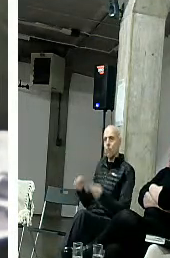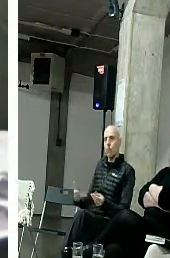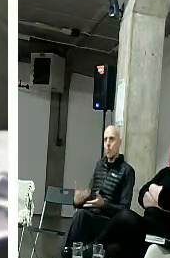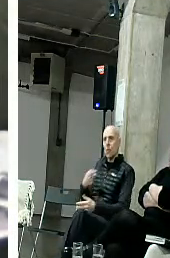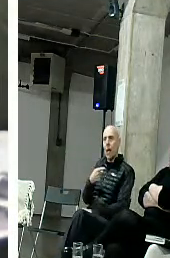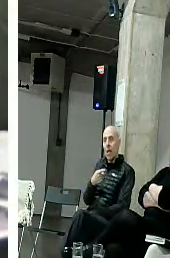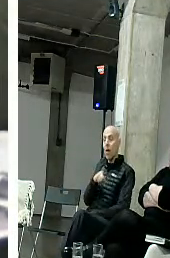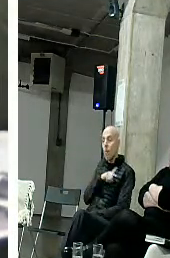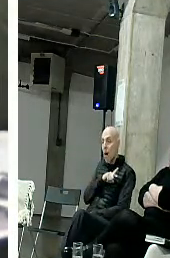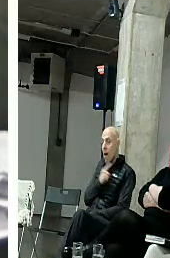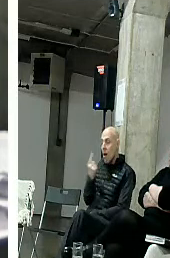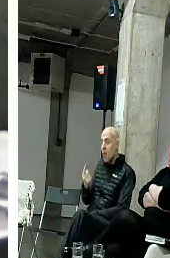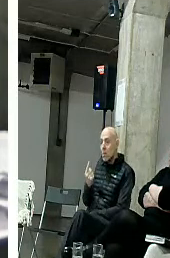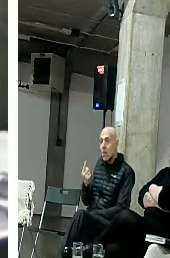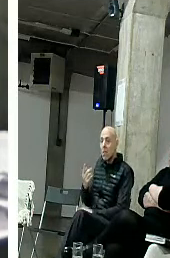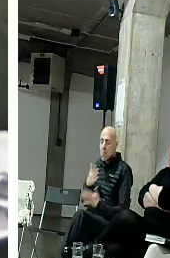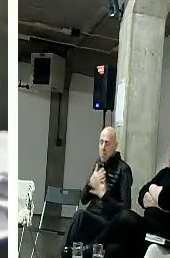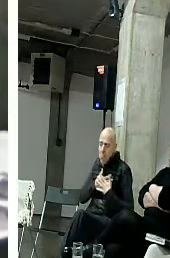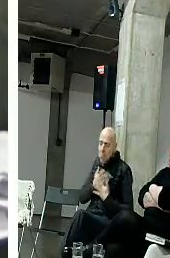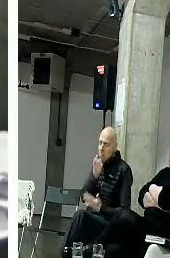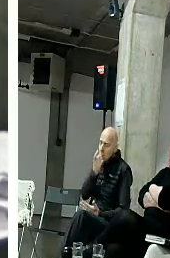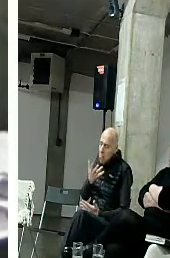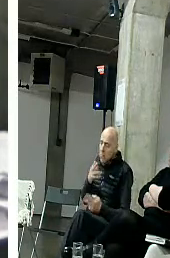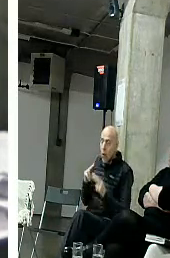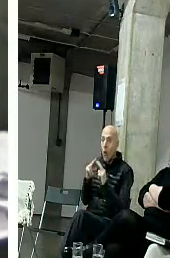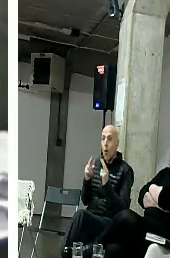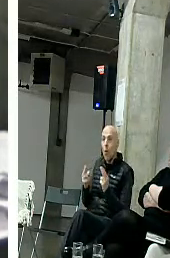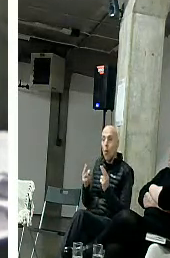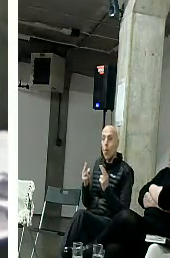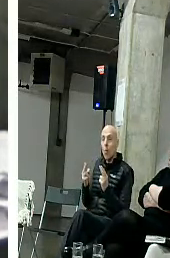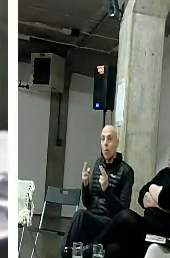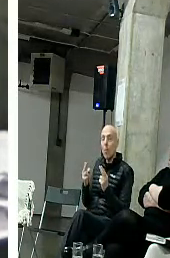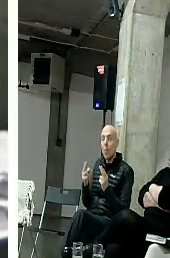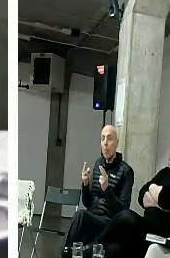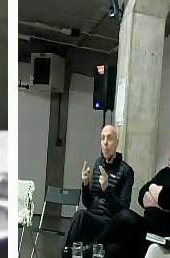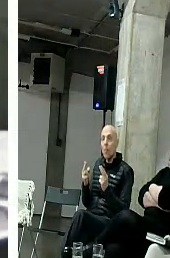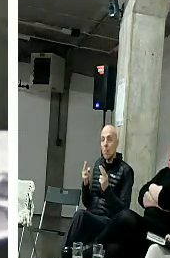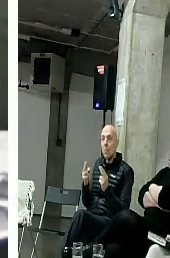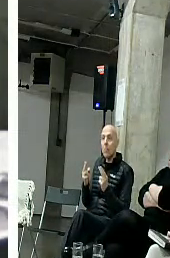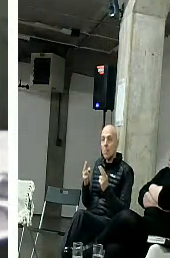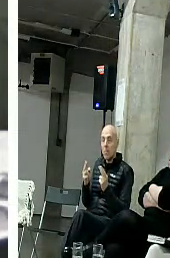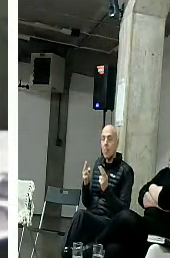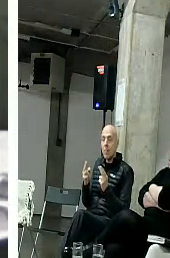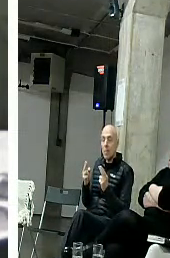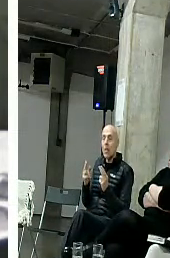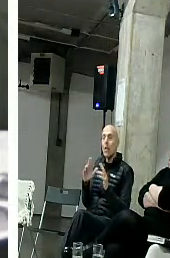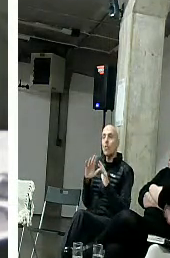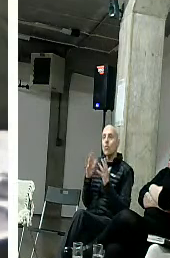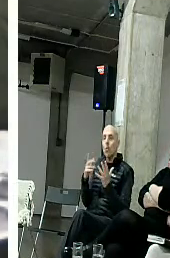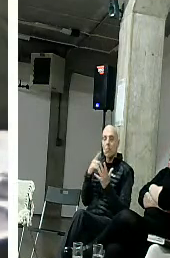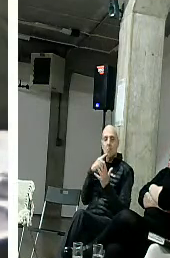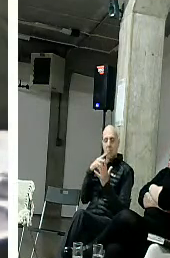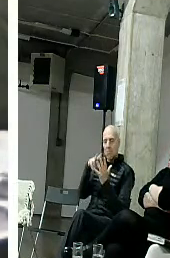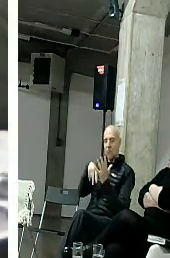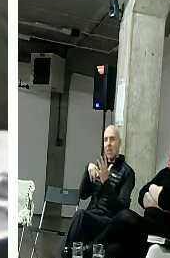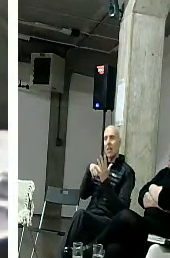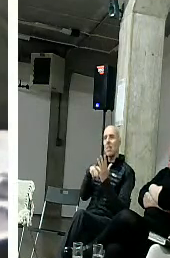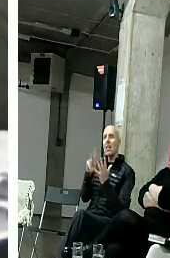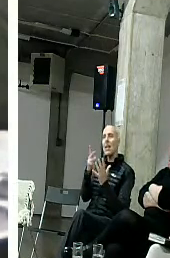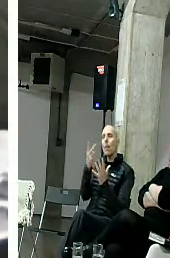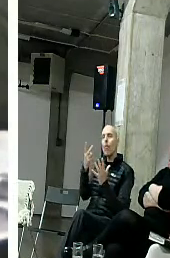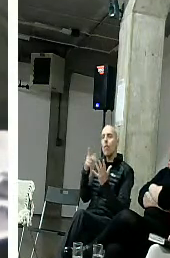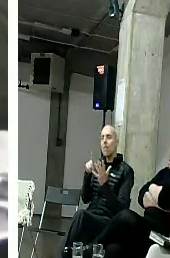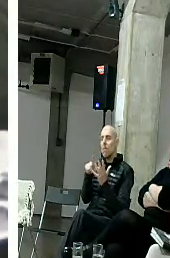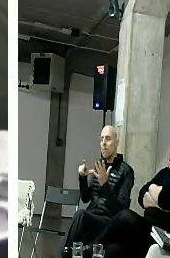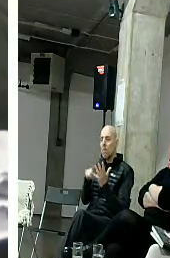really loving and fantastic at home, it's different when you're at home with your mum. So I'm going to read a couple of them, of